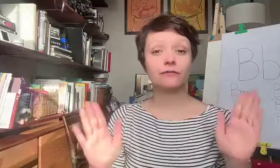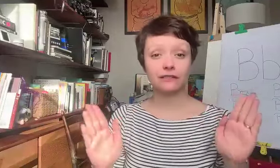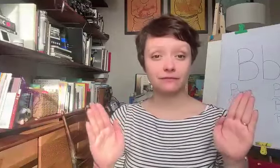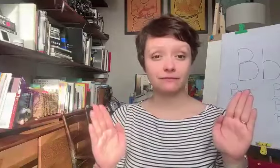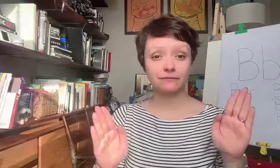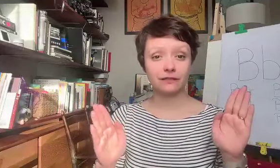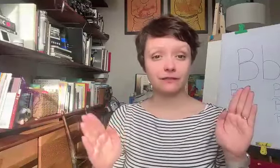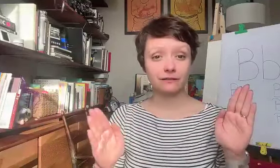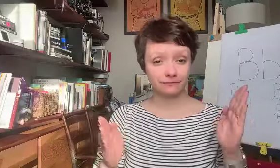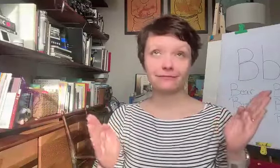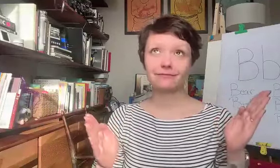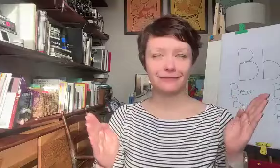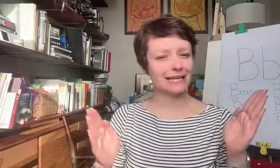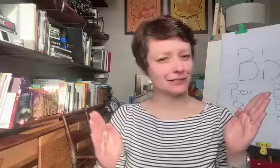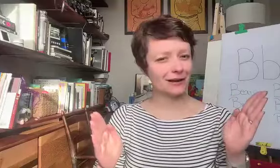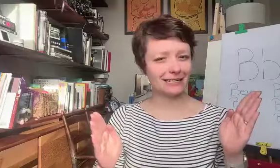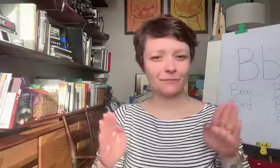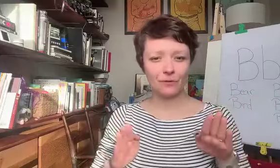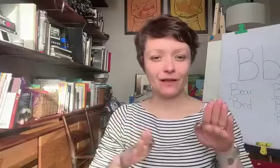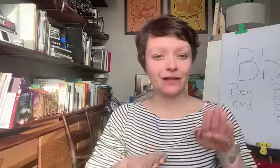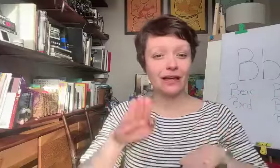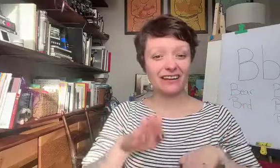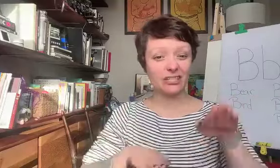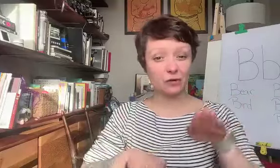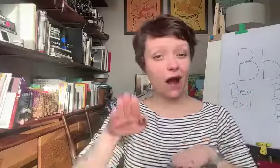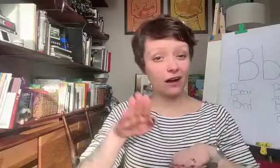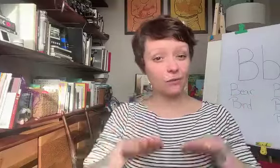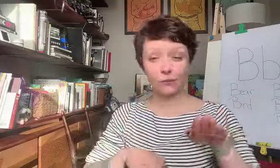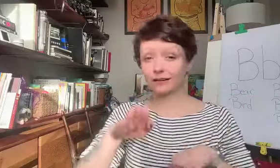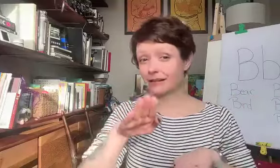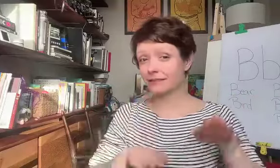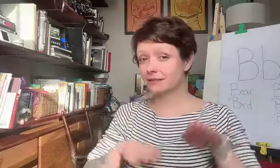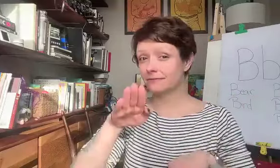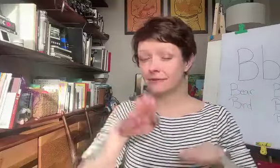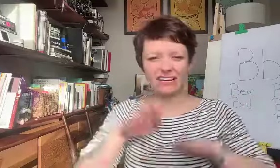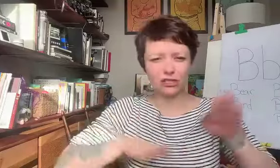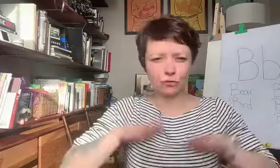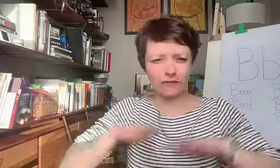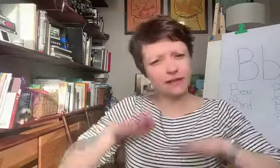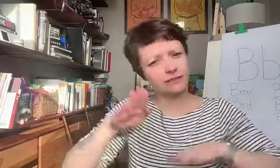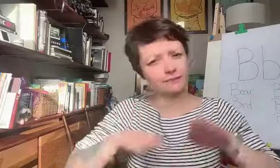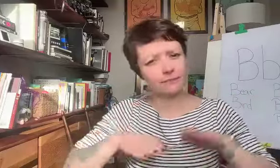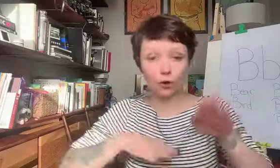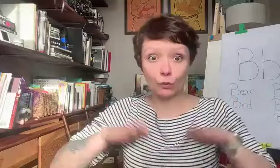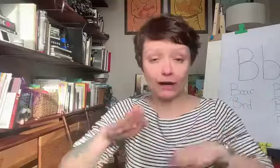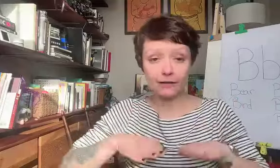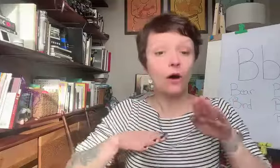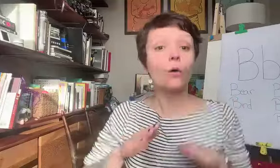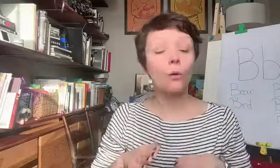feet. Sounds crazy, but if I need you to walk, we can walk like this. If I need you to walk fast or run,